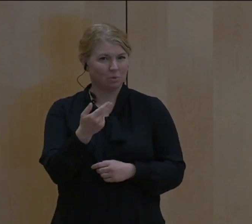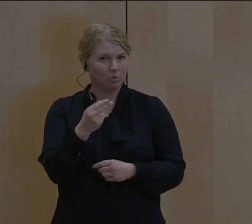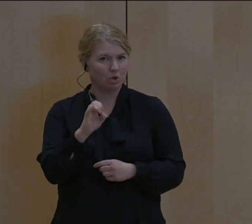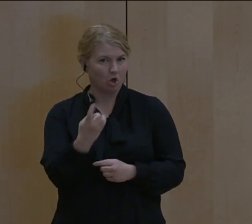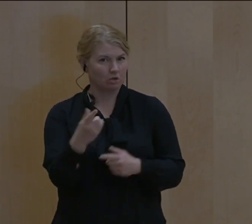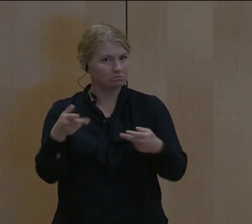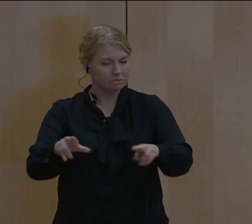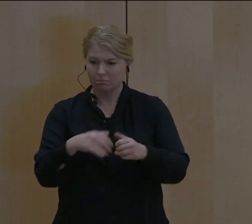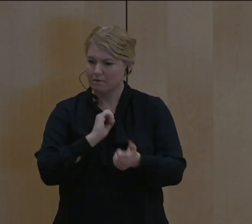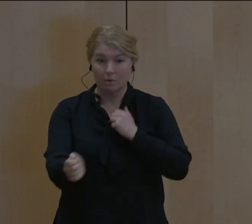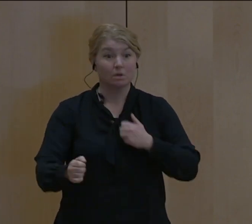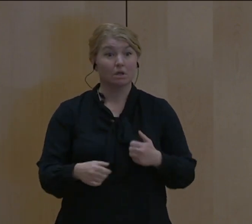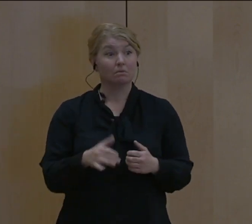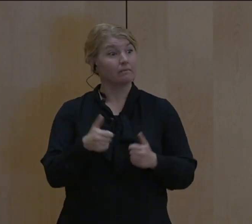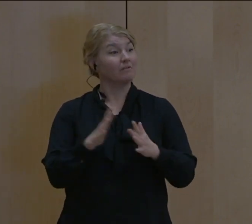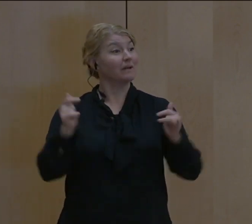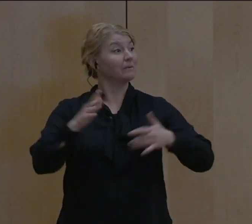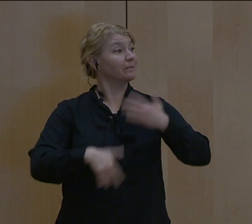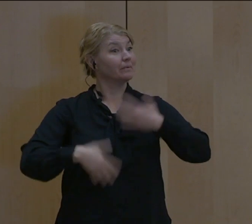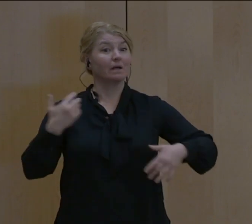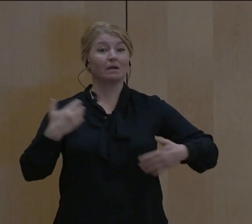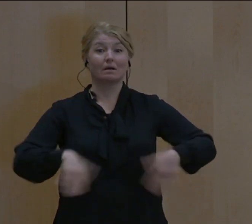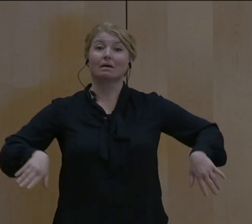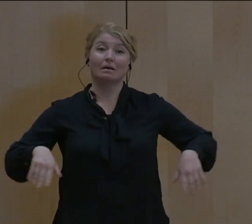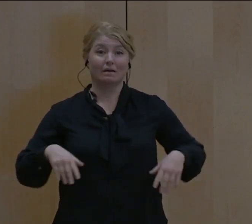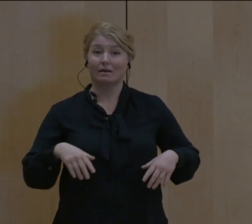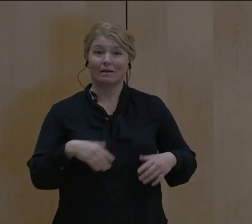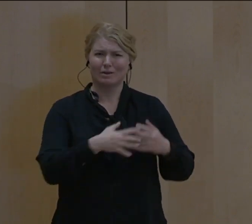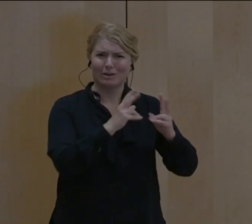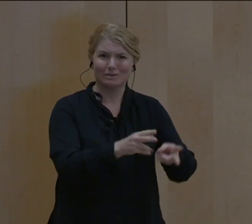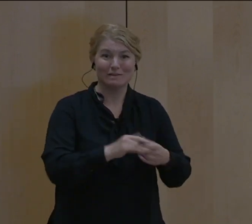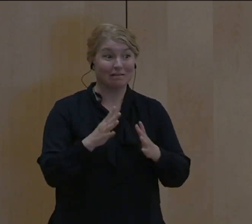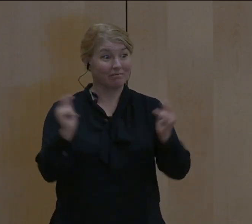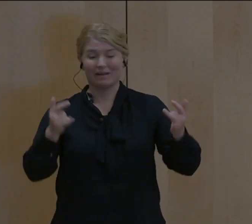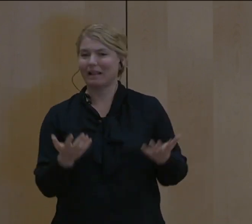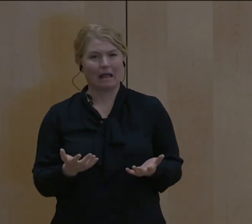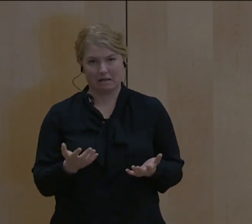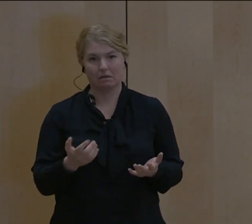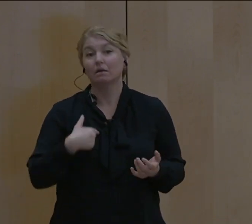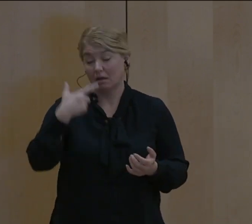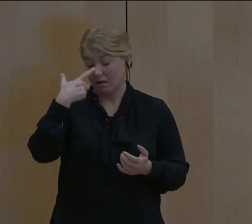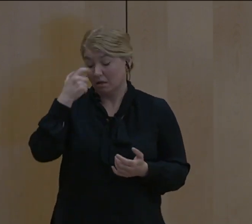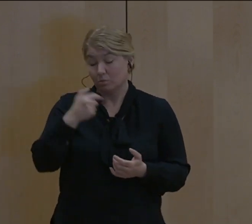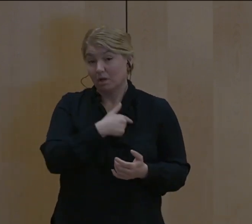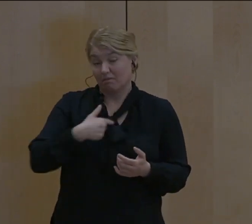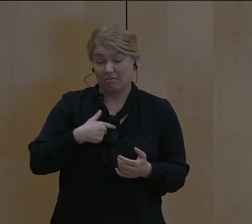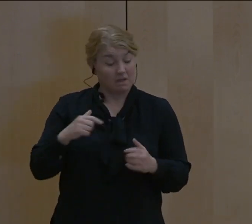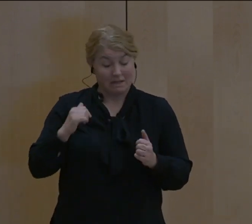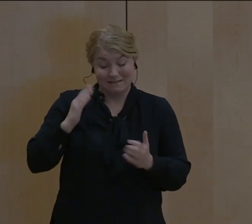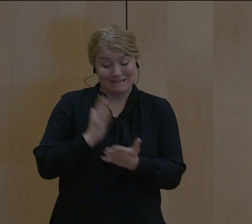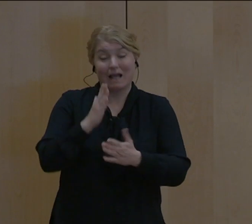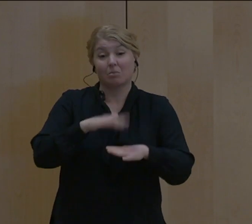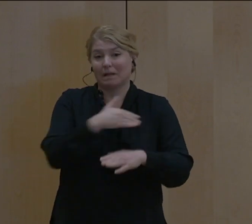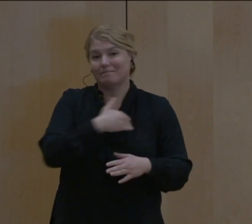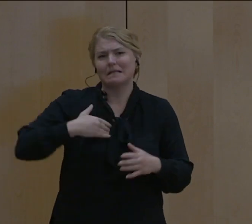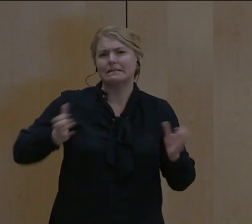countries. I'm sure that together we will be able to bring peace. And this is why now we have to start thinking